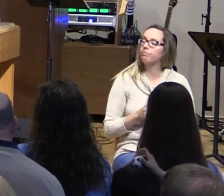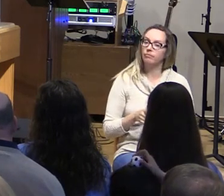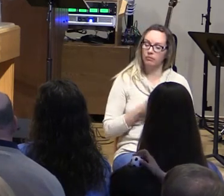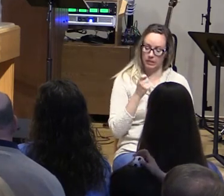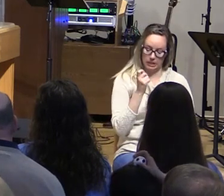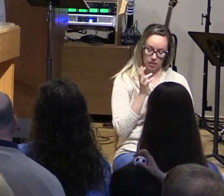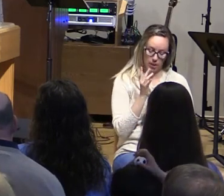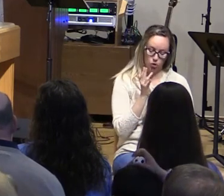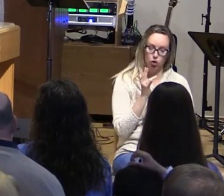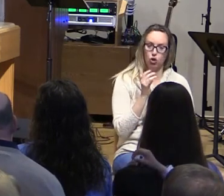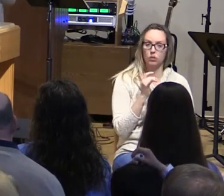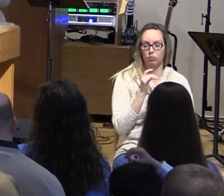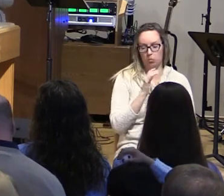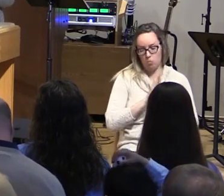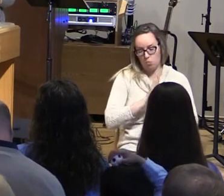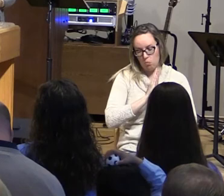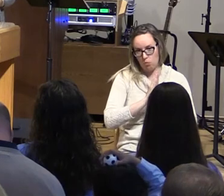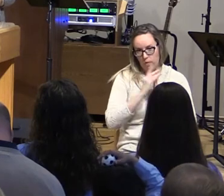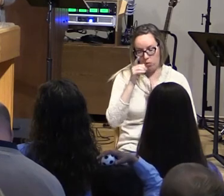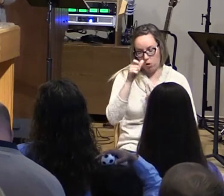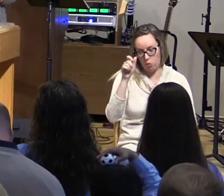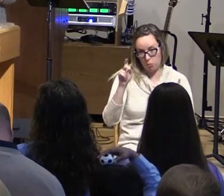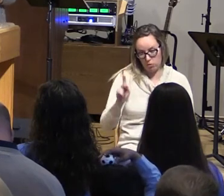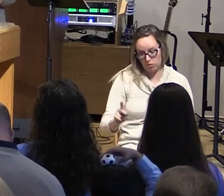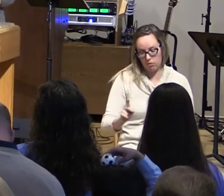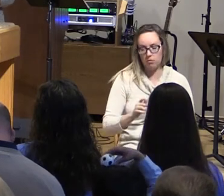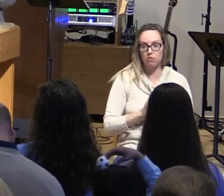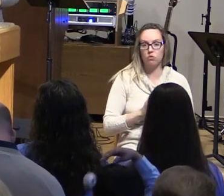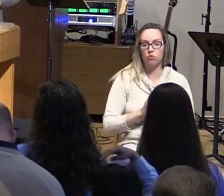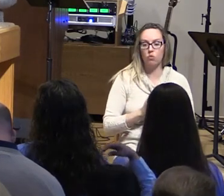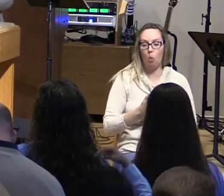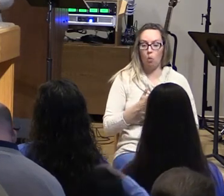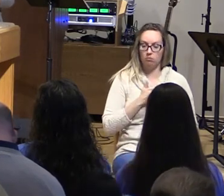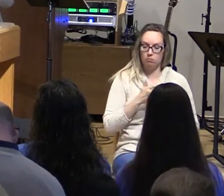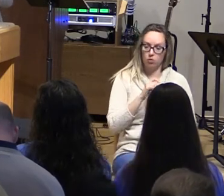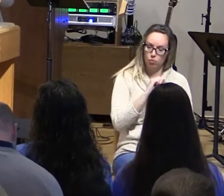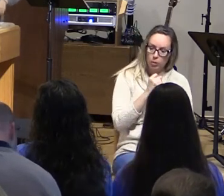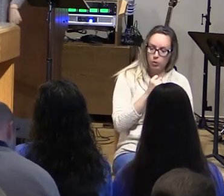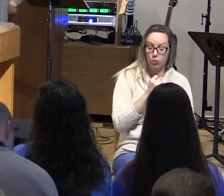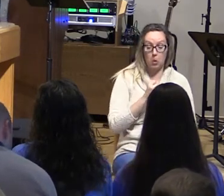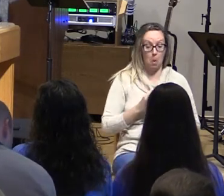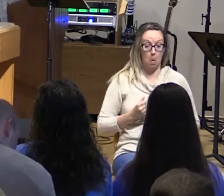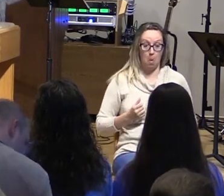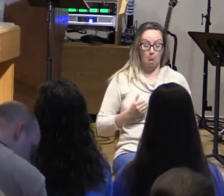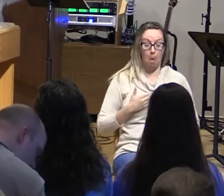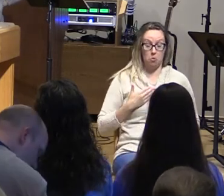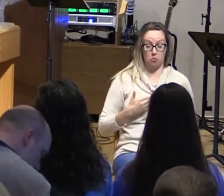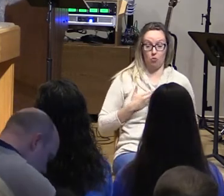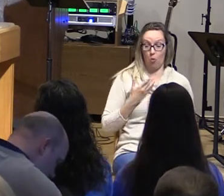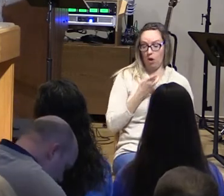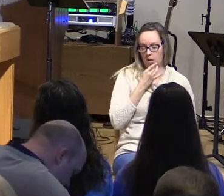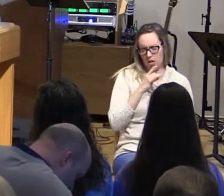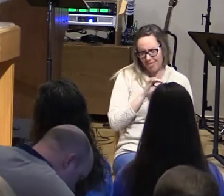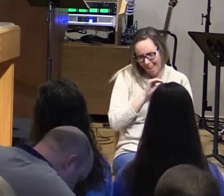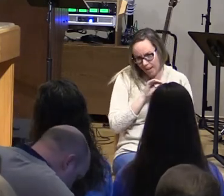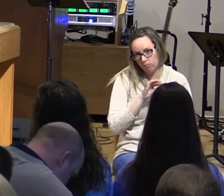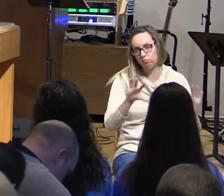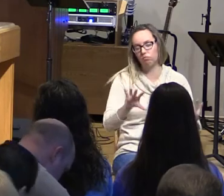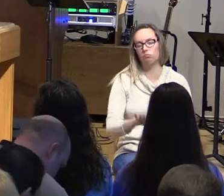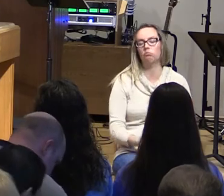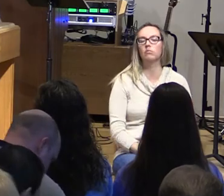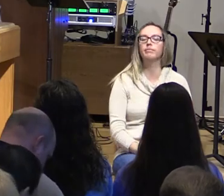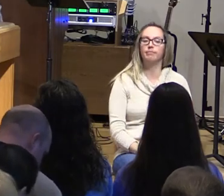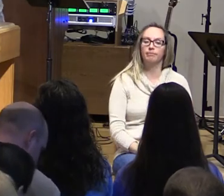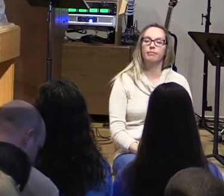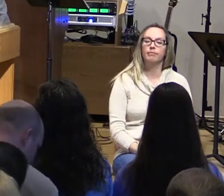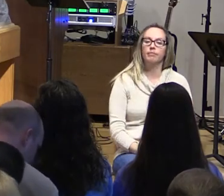a candle in prayer for someone else or in prayer for a particular situation or to bring light into a dark spot.